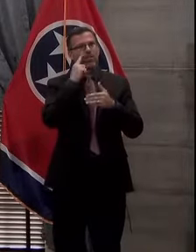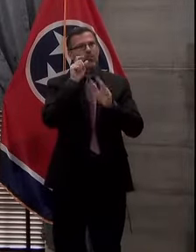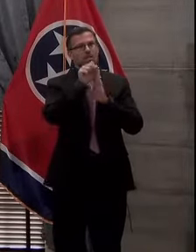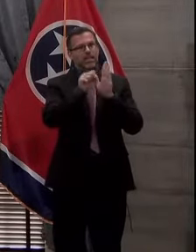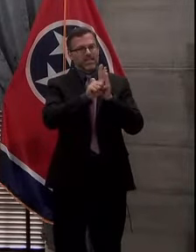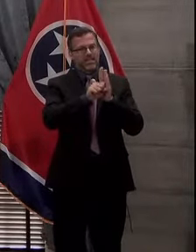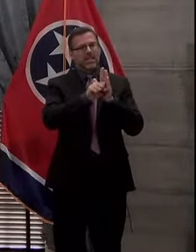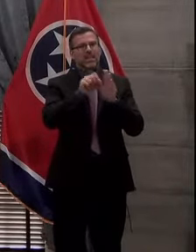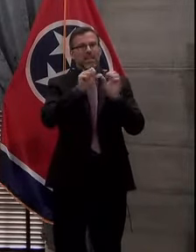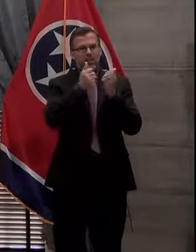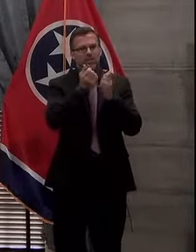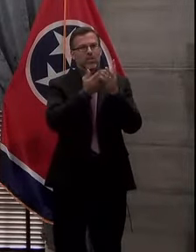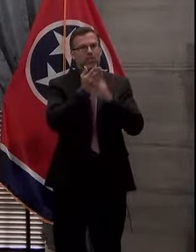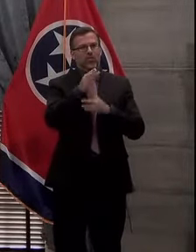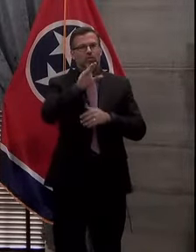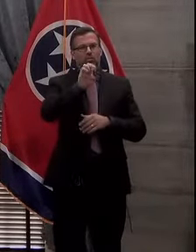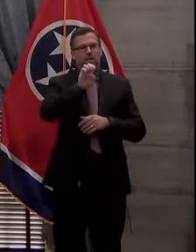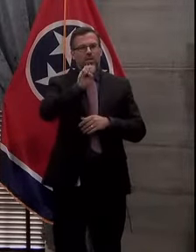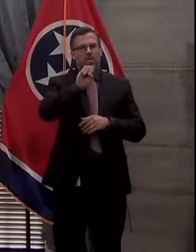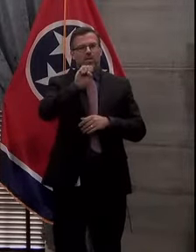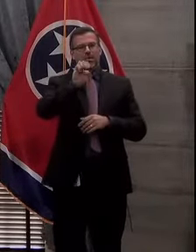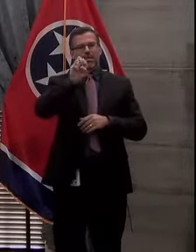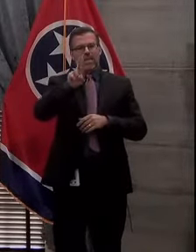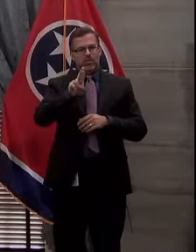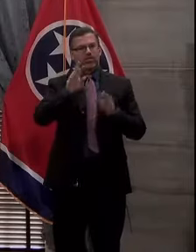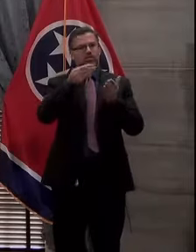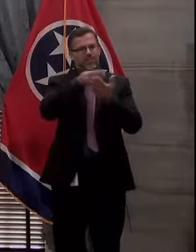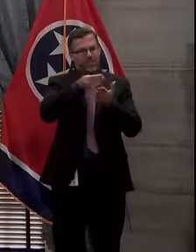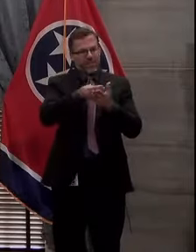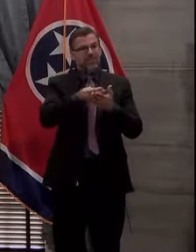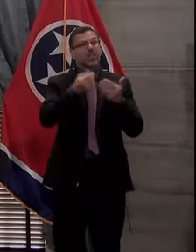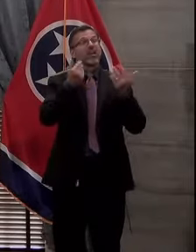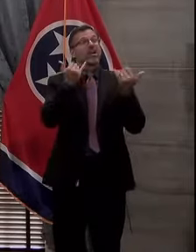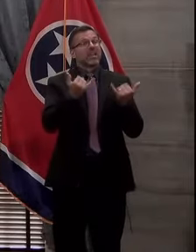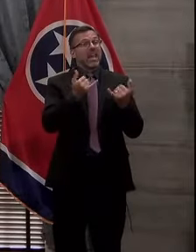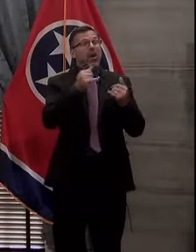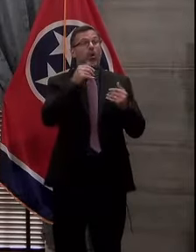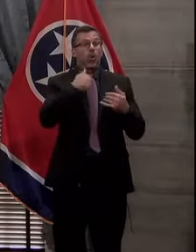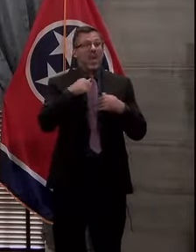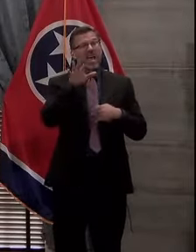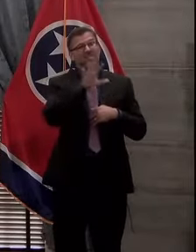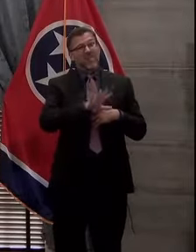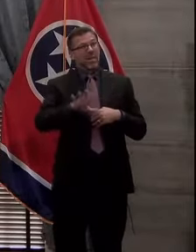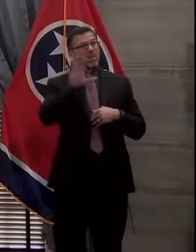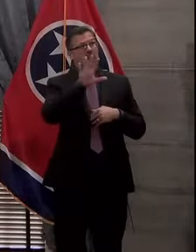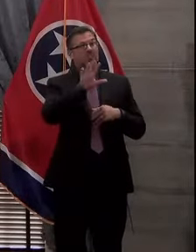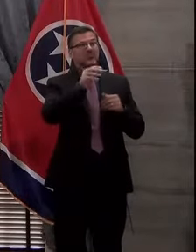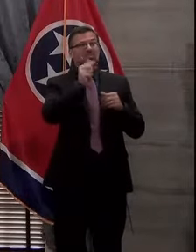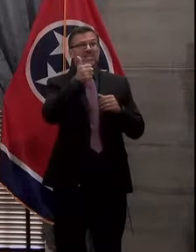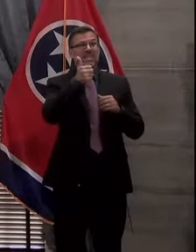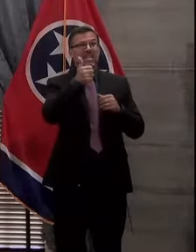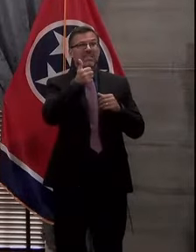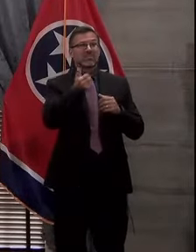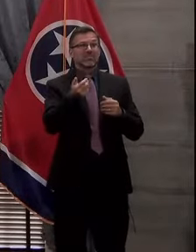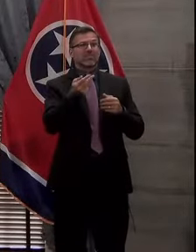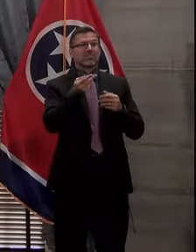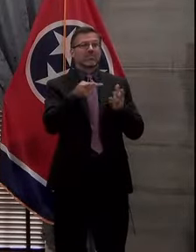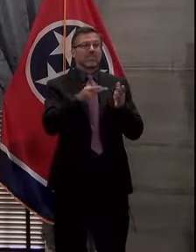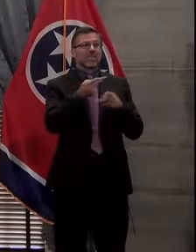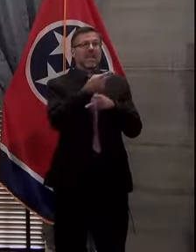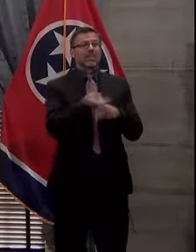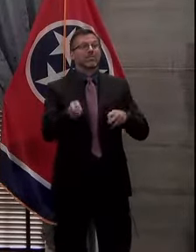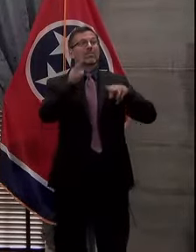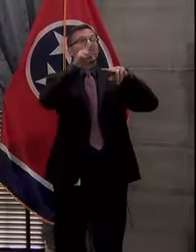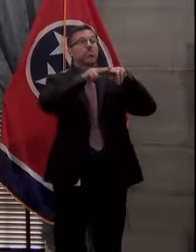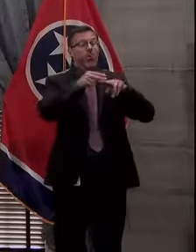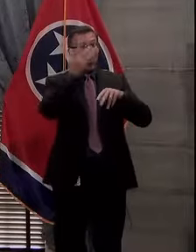the ESSER funds. But with all of the funds put together, we have almost 10 times that money for K-12 education, and that's because we have a governor who